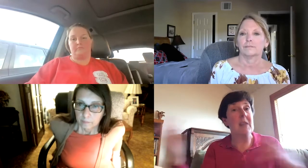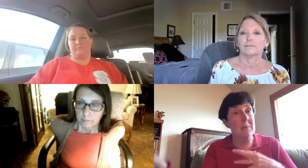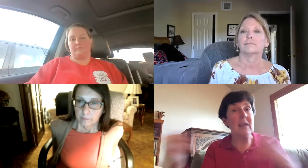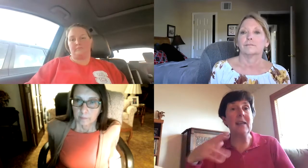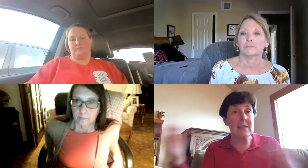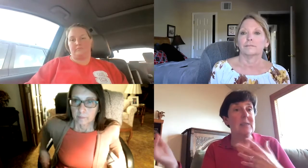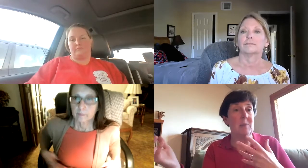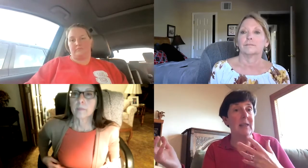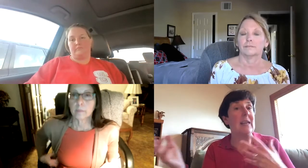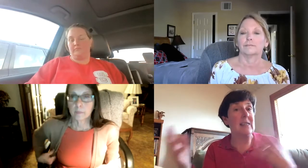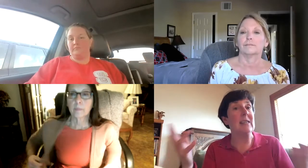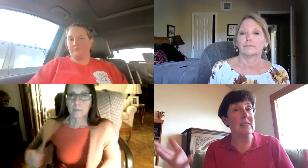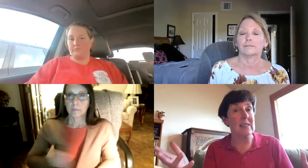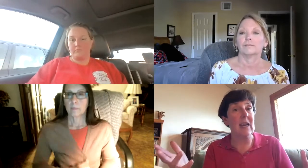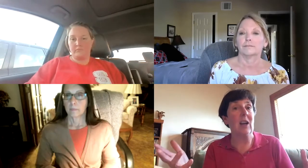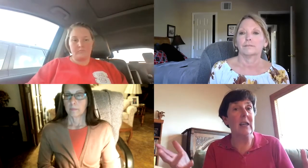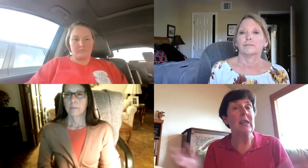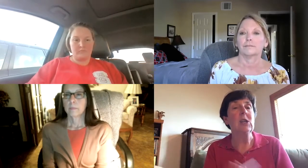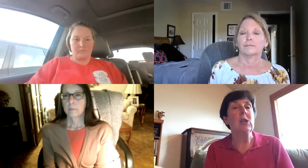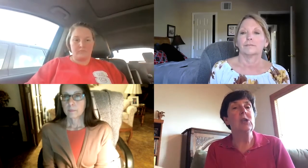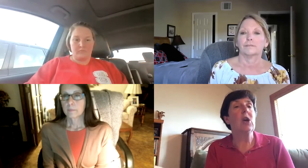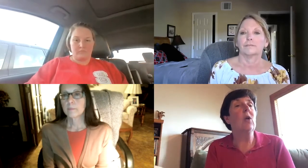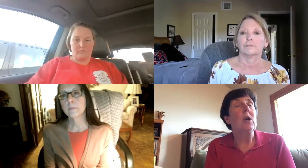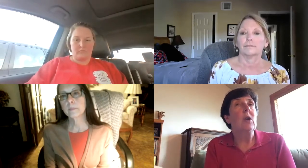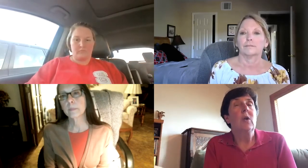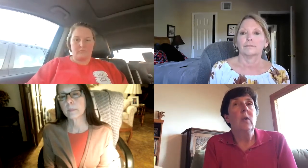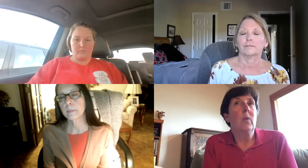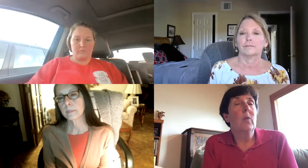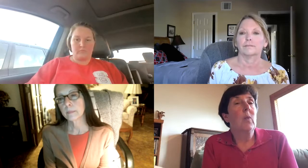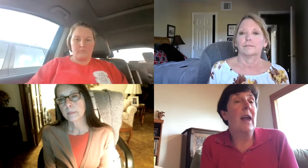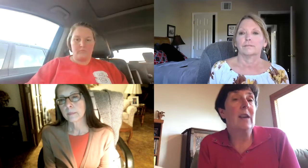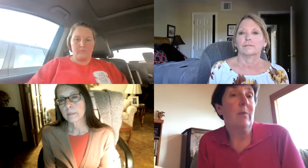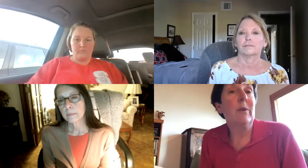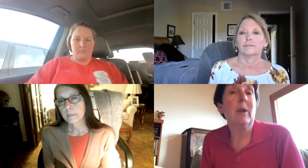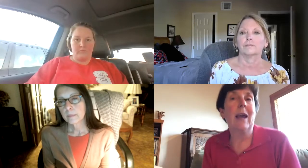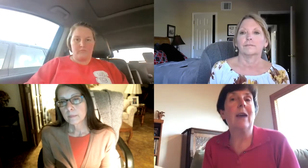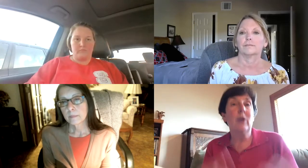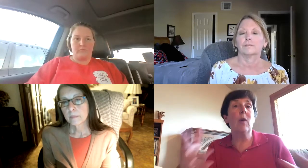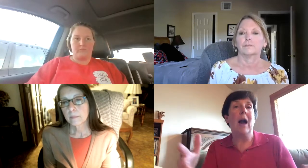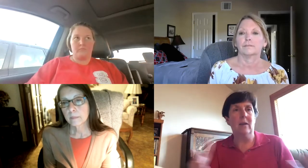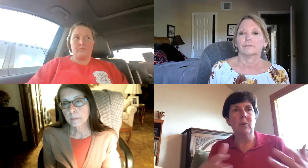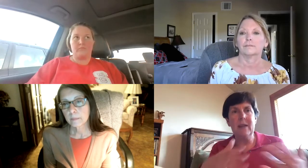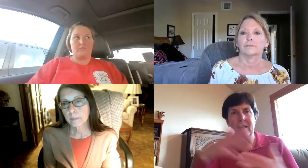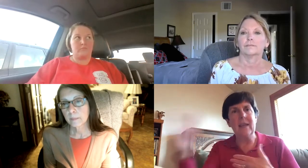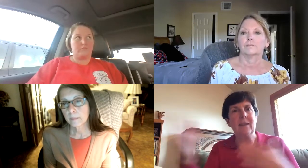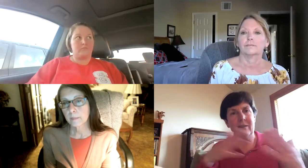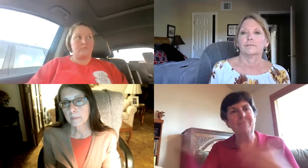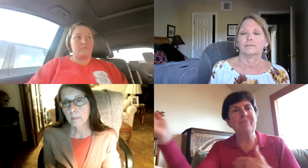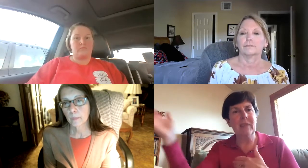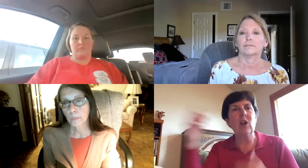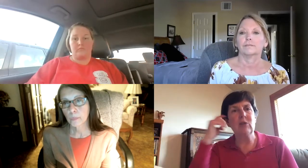Maybe somebody is, but that doesn't necessarily. So when, and you're right, we need to